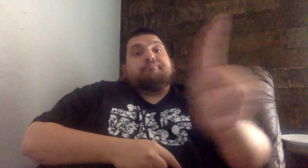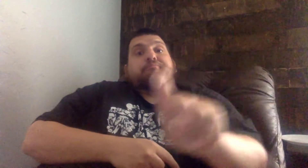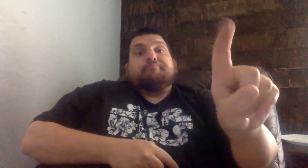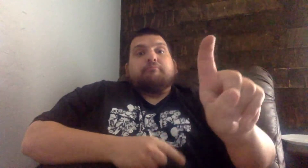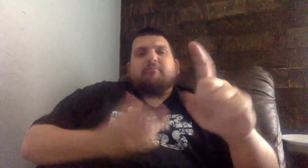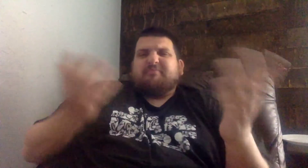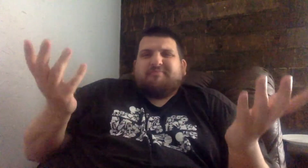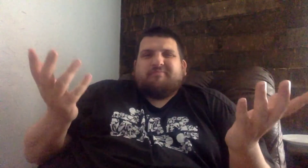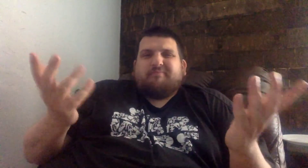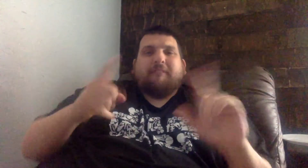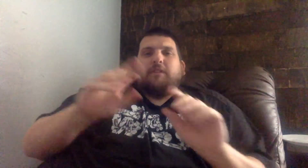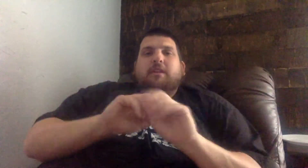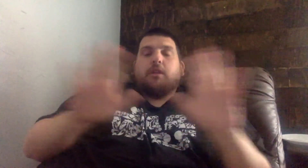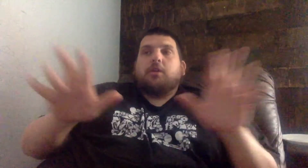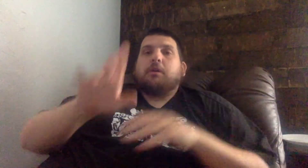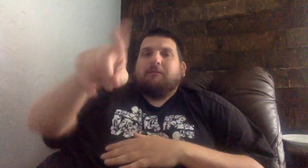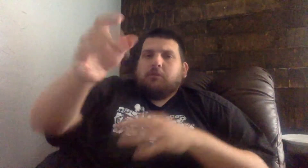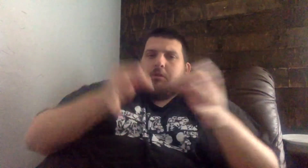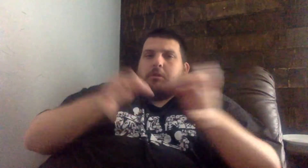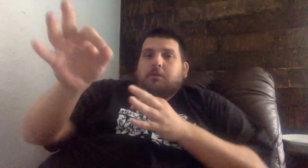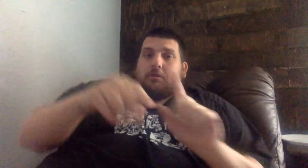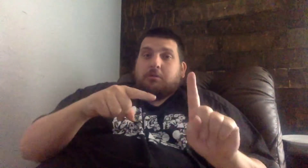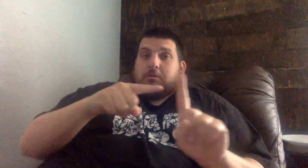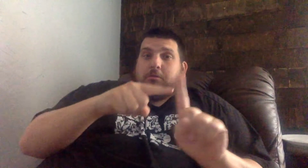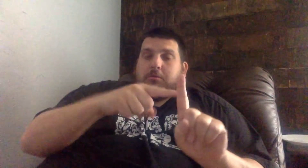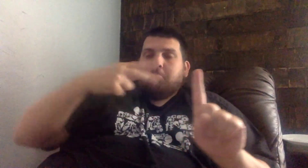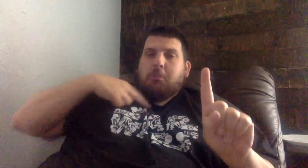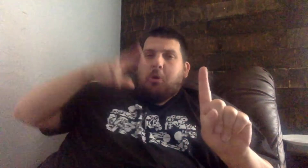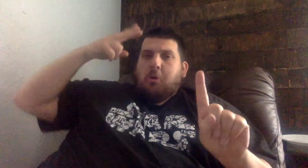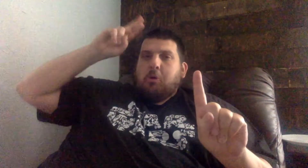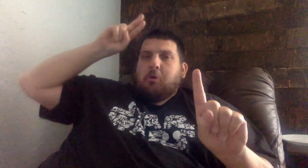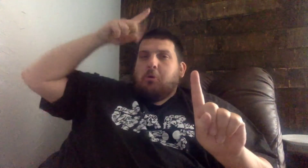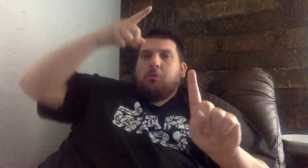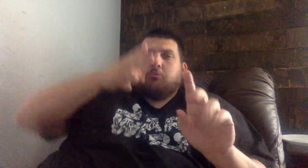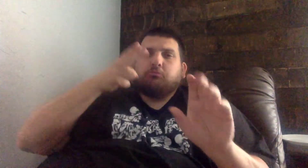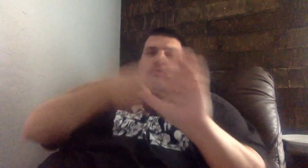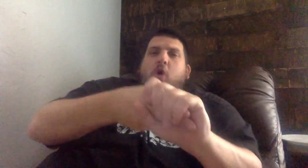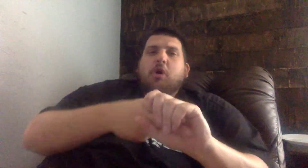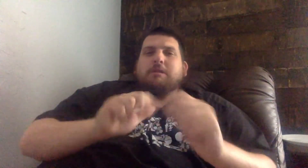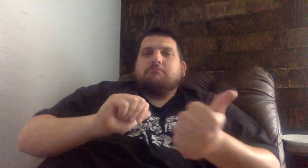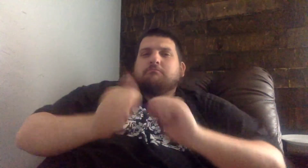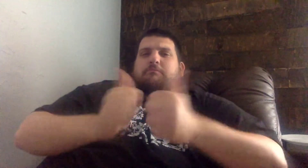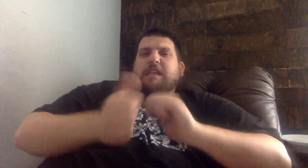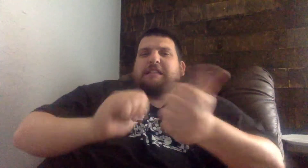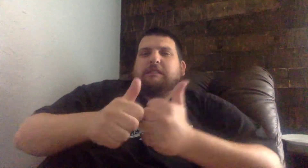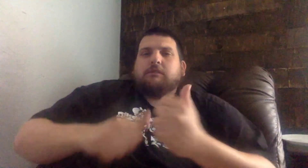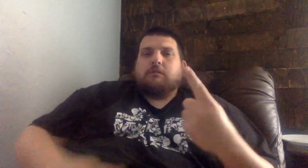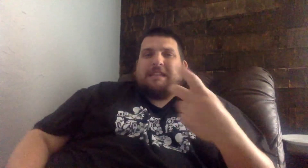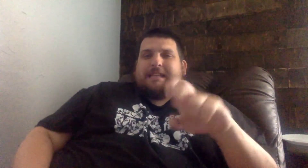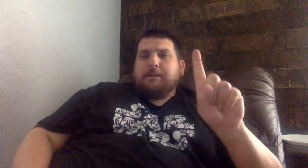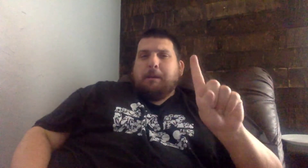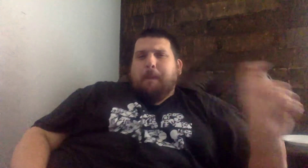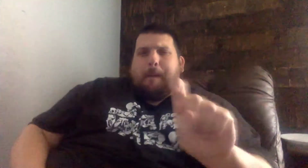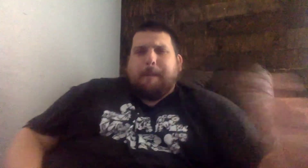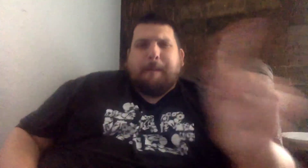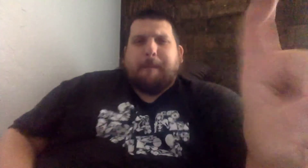Bopping along. I need to clarify and explain that this is my uncle and he joined a sports team and